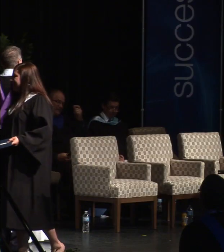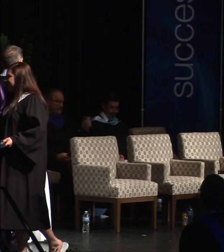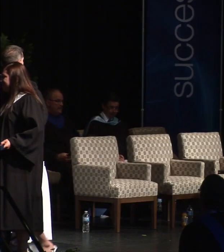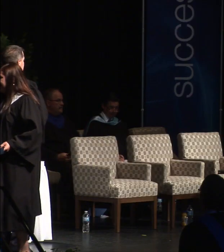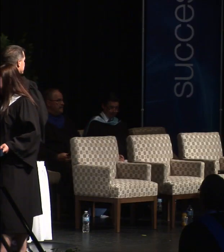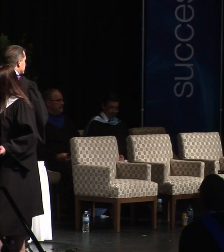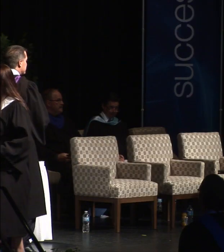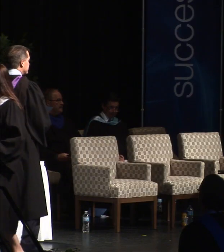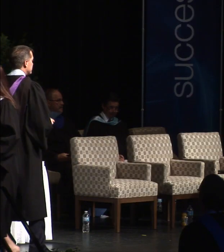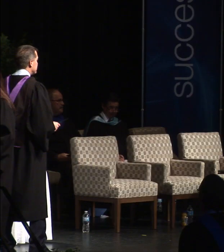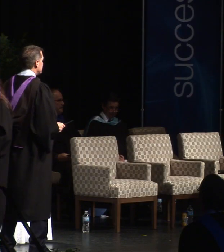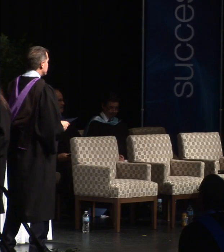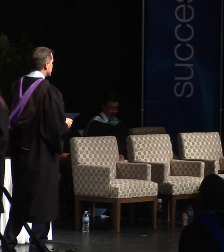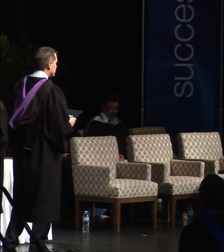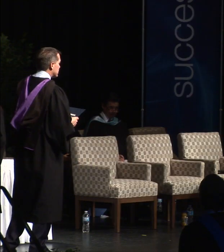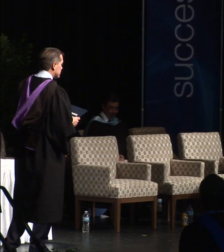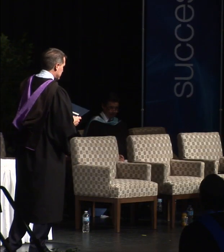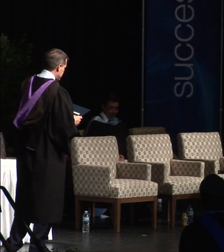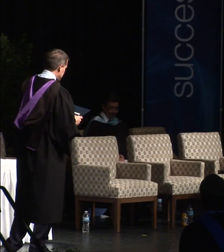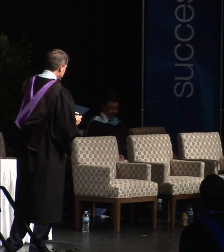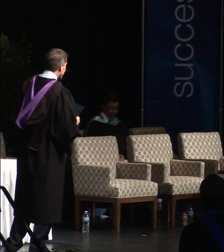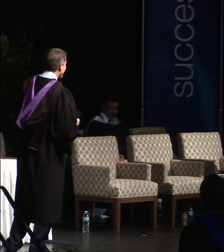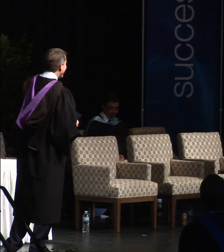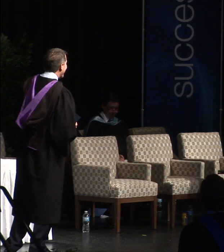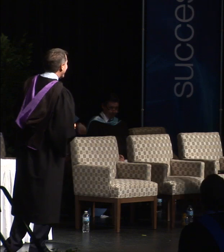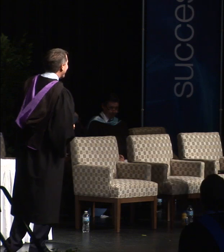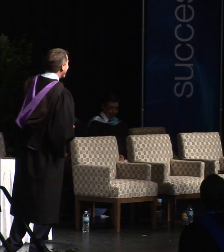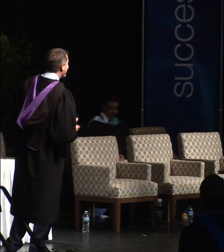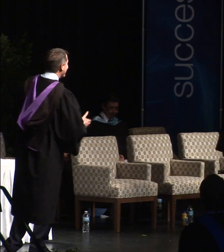Vivian Laura Ramsey Honors.